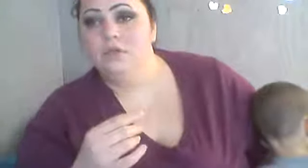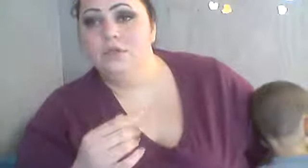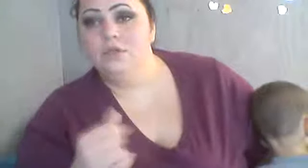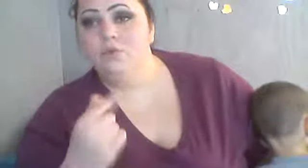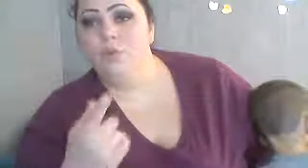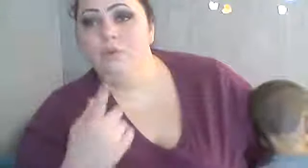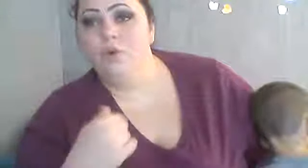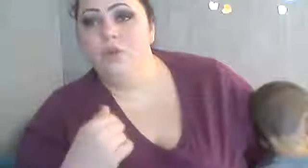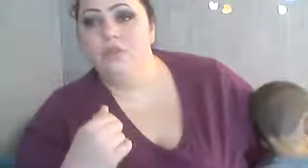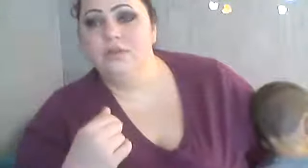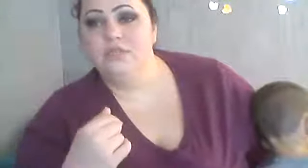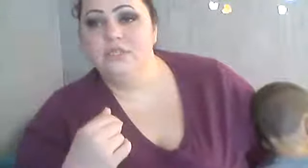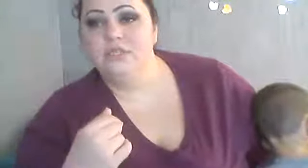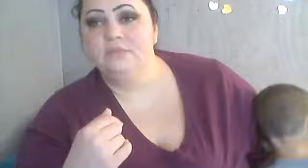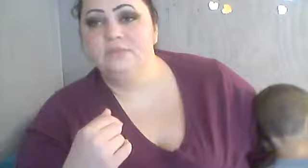So you won't be going thirsty.